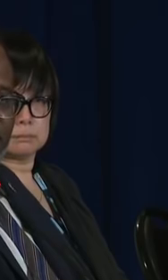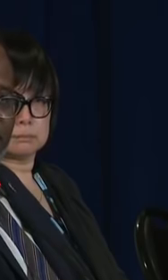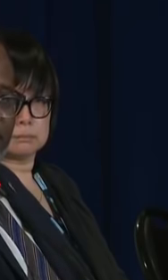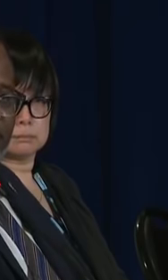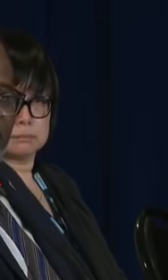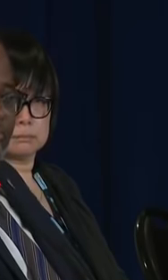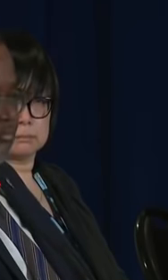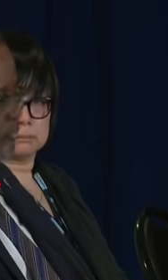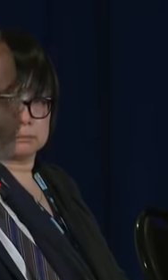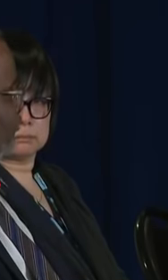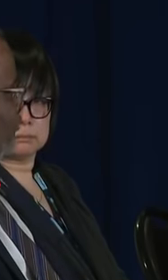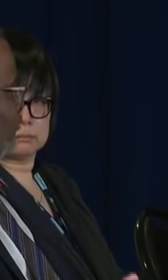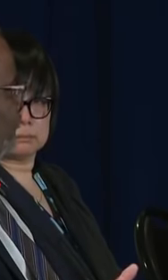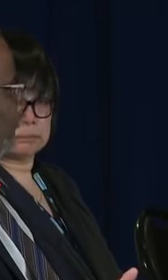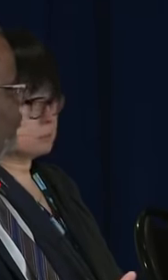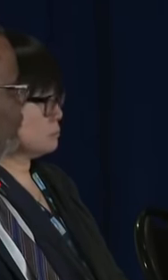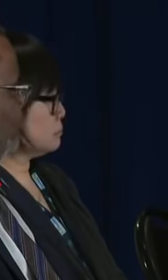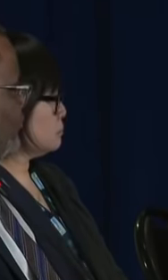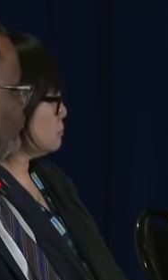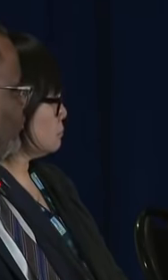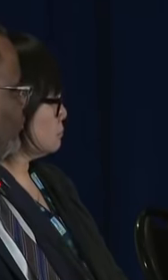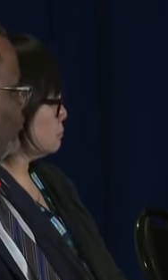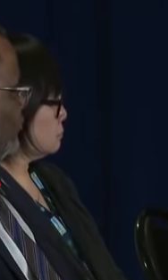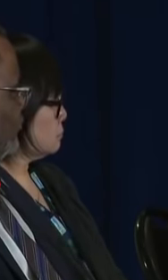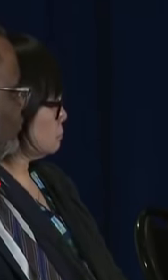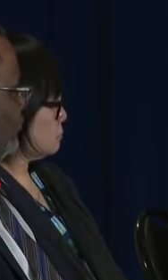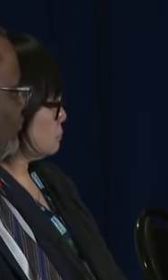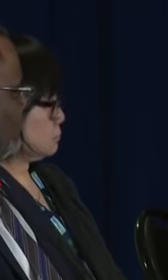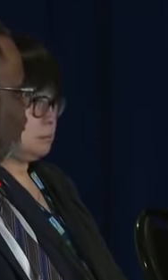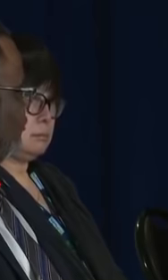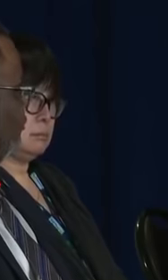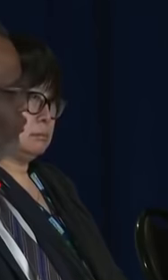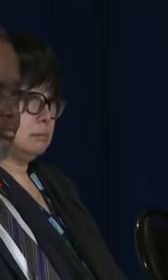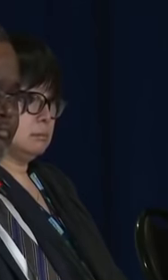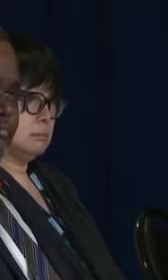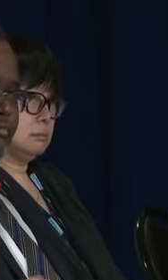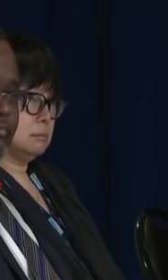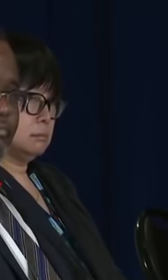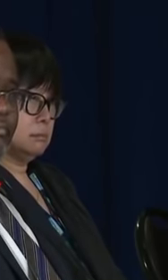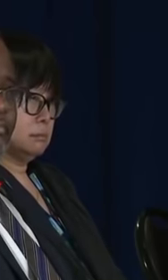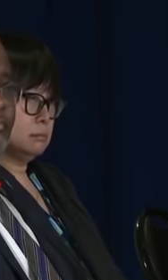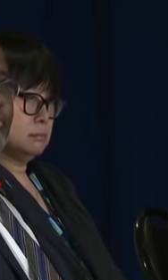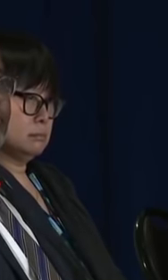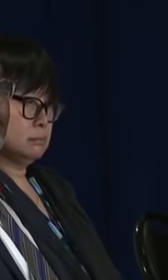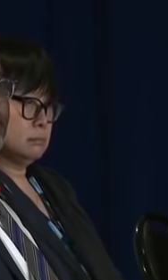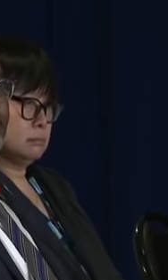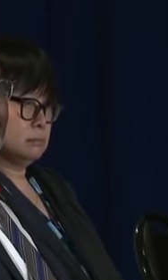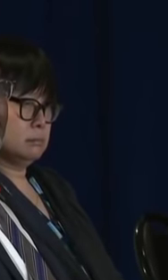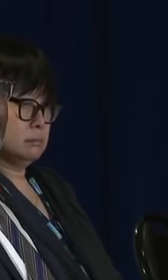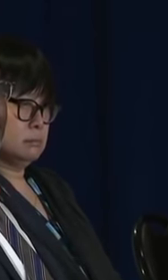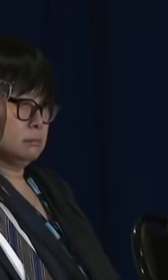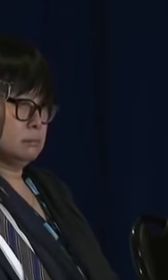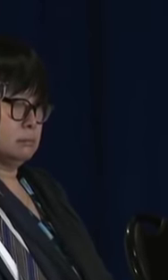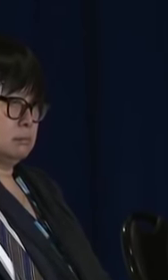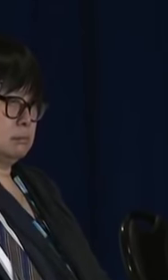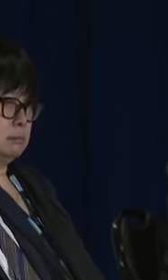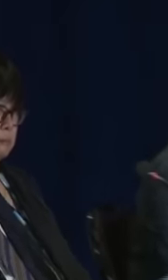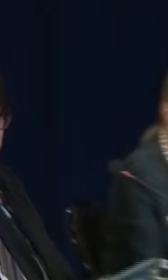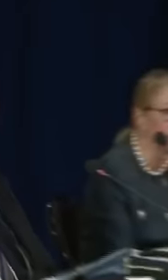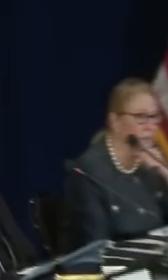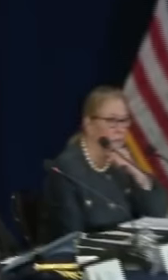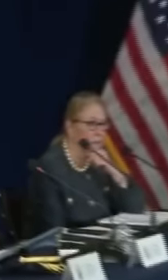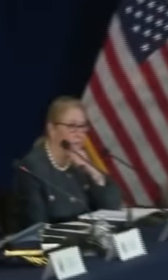to recommend, though, yes? You need to be pre-qualified to go in, correct? Elise? On the video